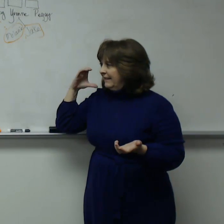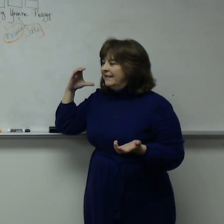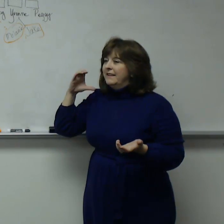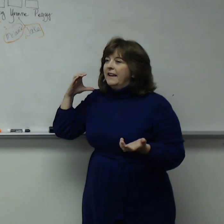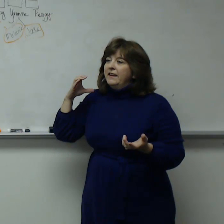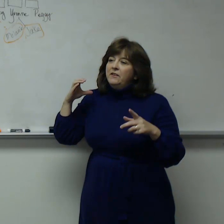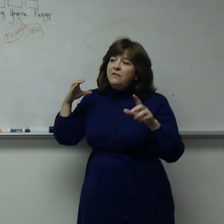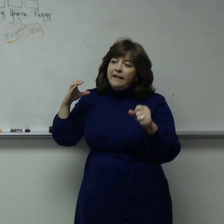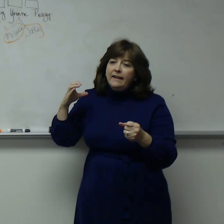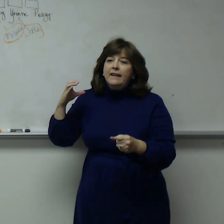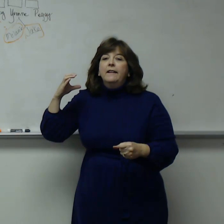And you